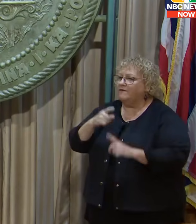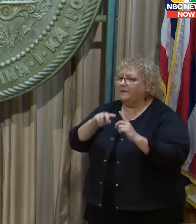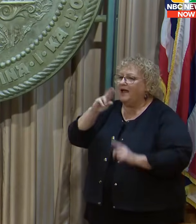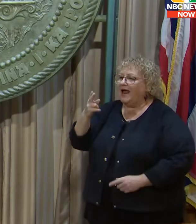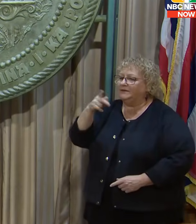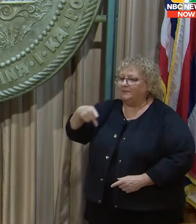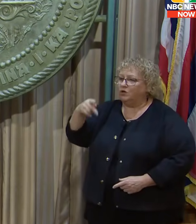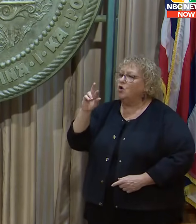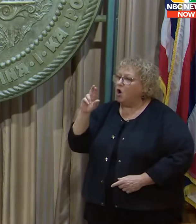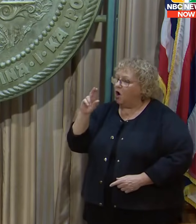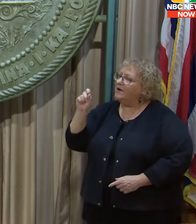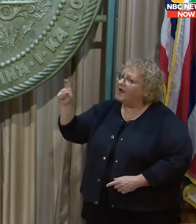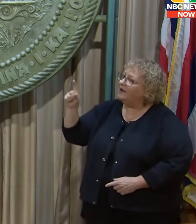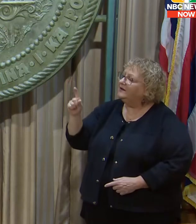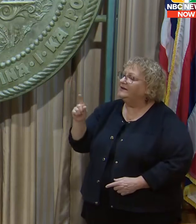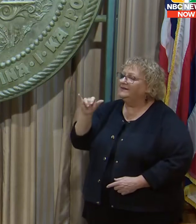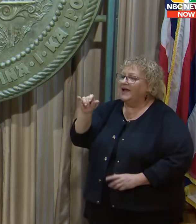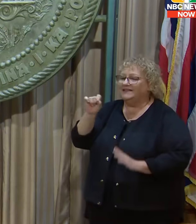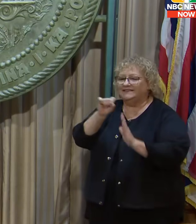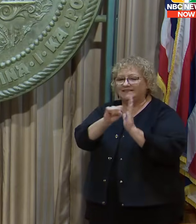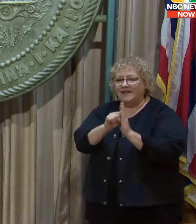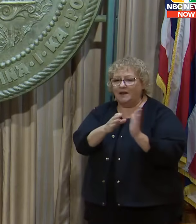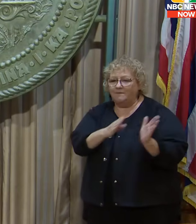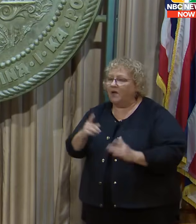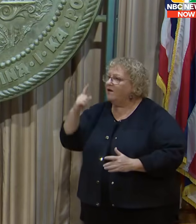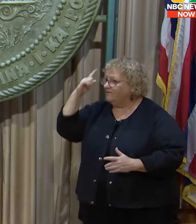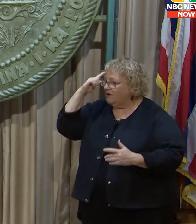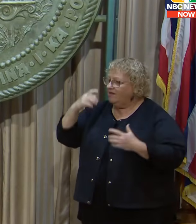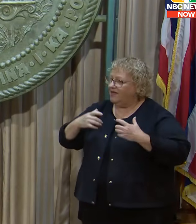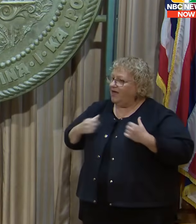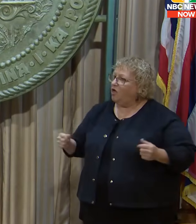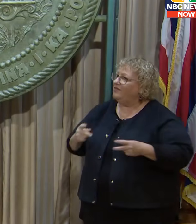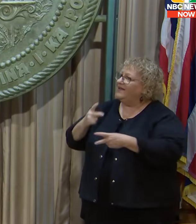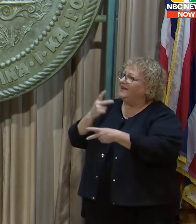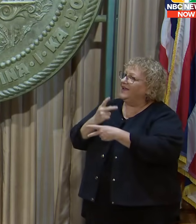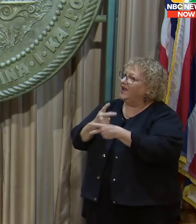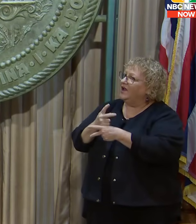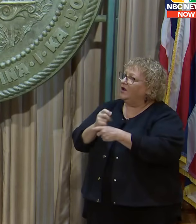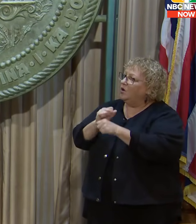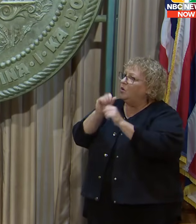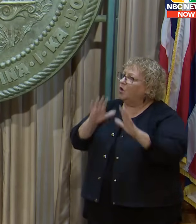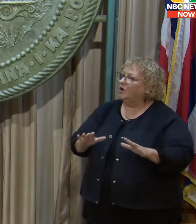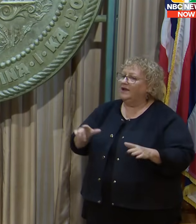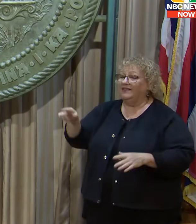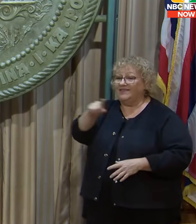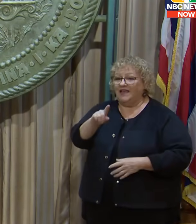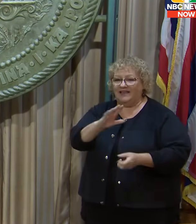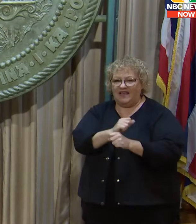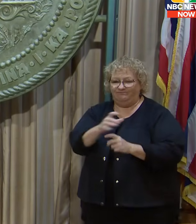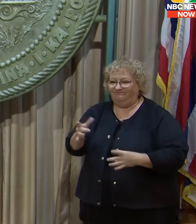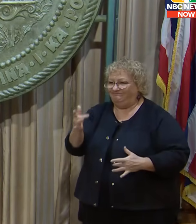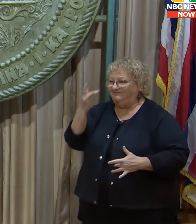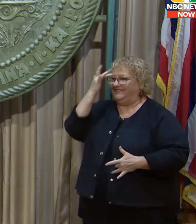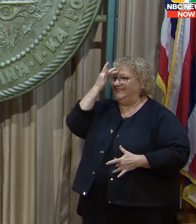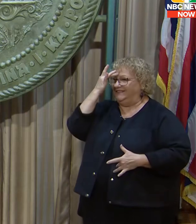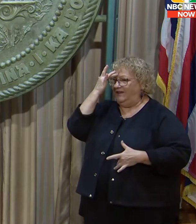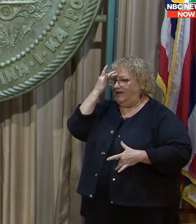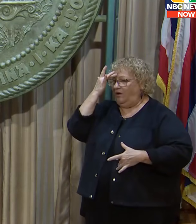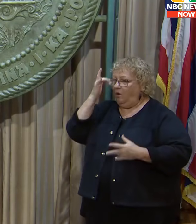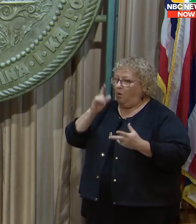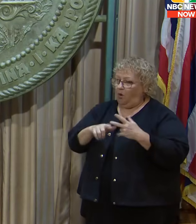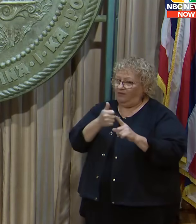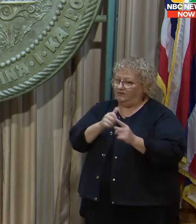HPR, she asks, how is the state planning for healthcare workers who will be lost to the workforce because of sickness or